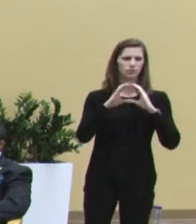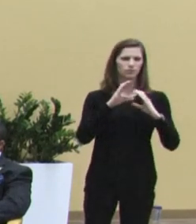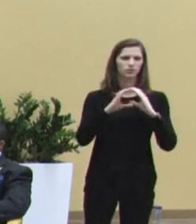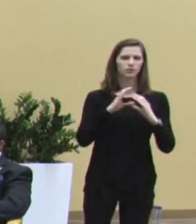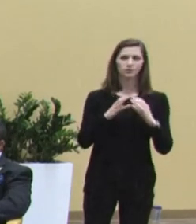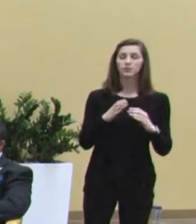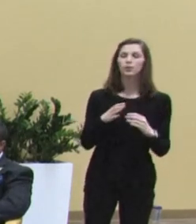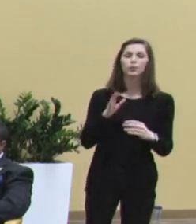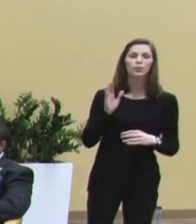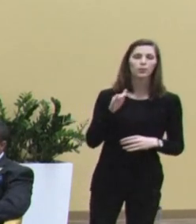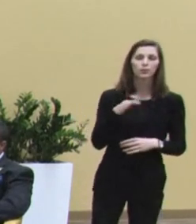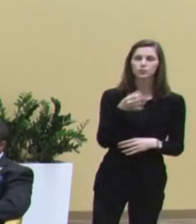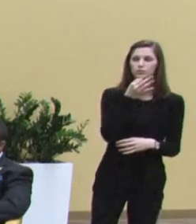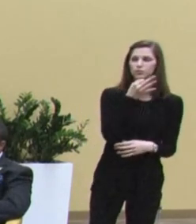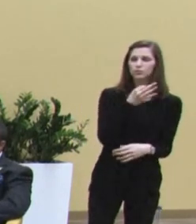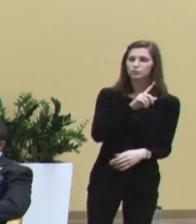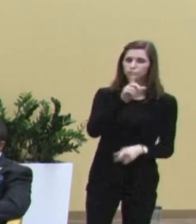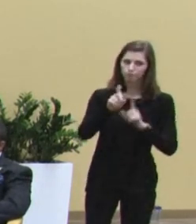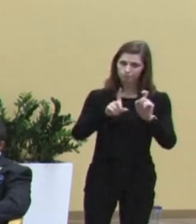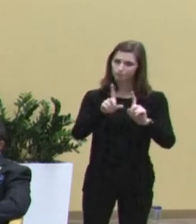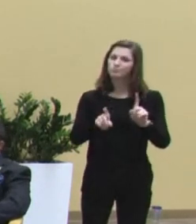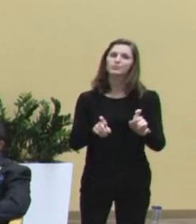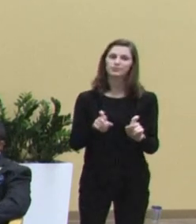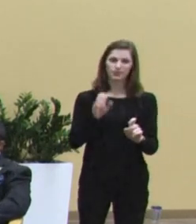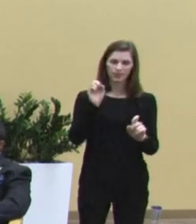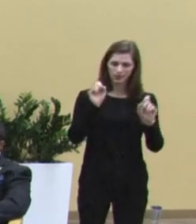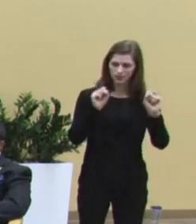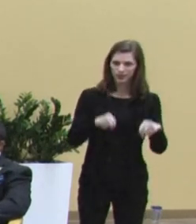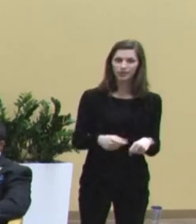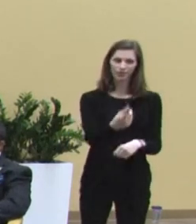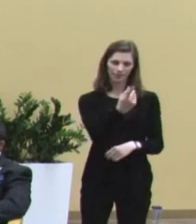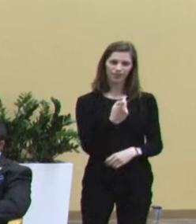But as I'm thinking about this, I know that there are many